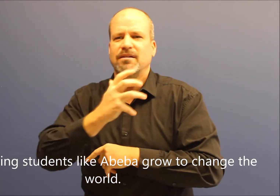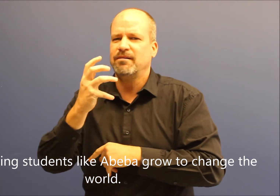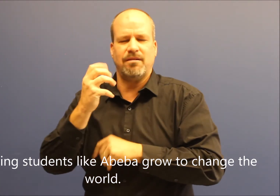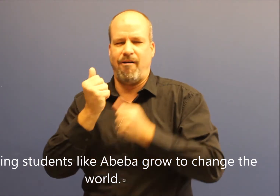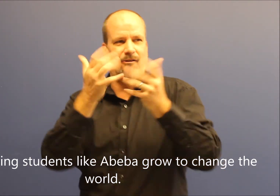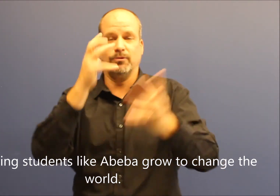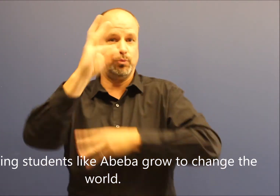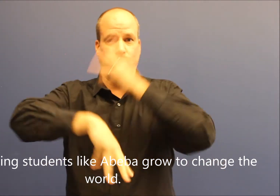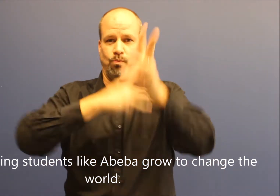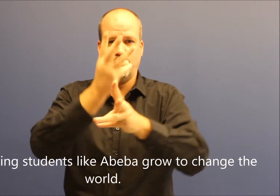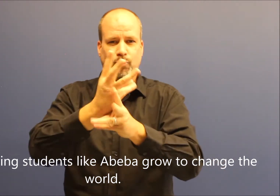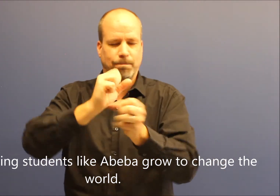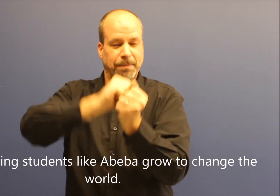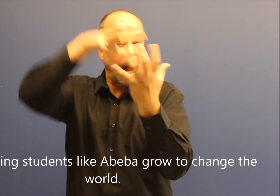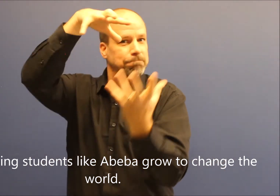grow to change the world.